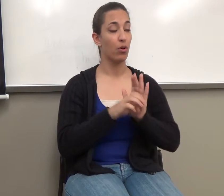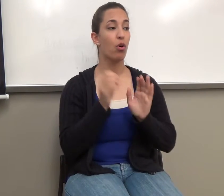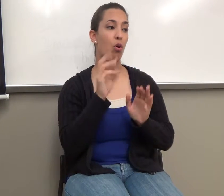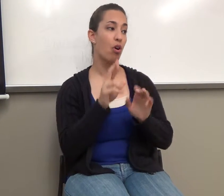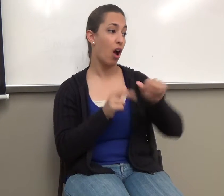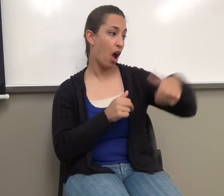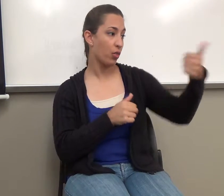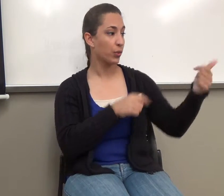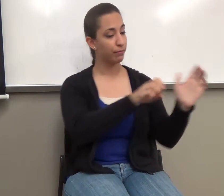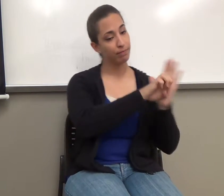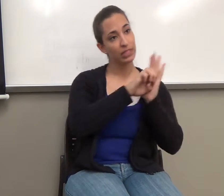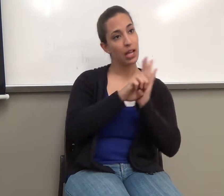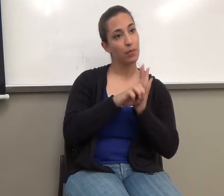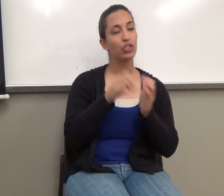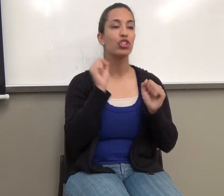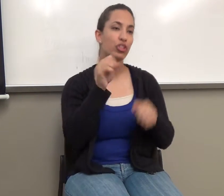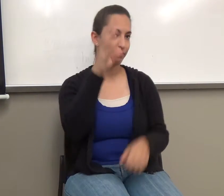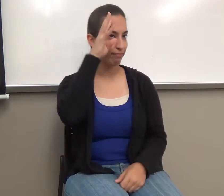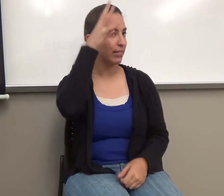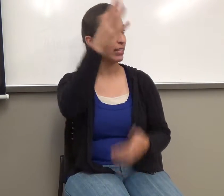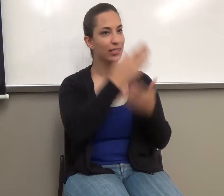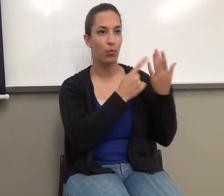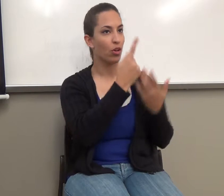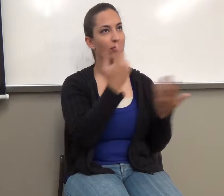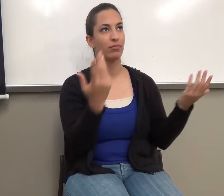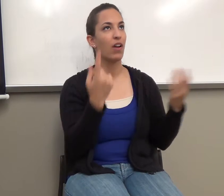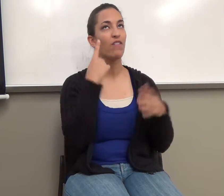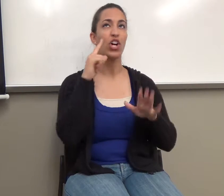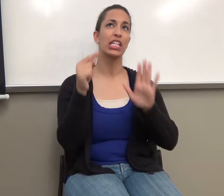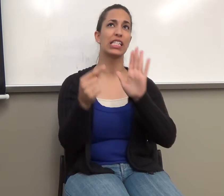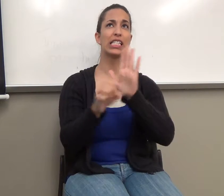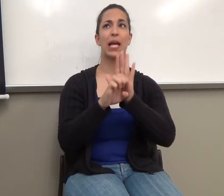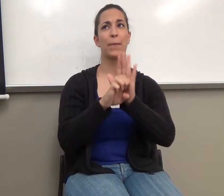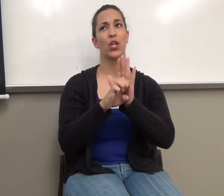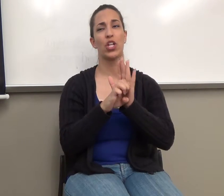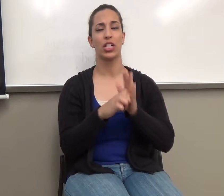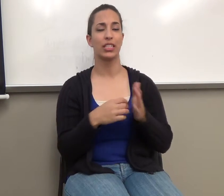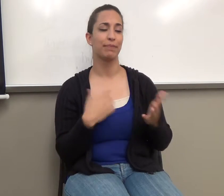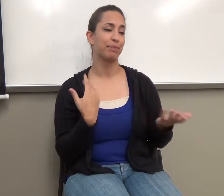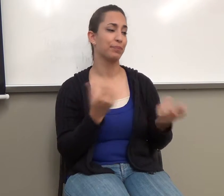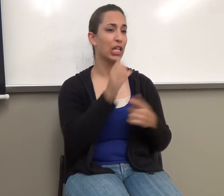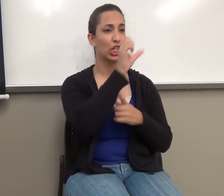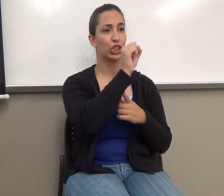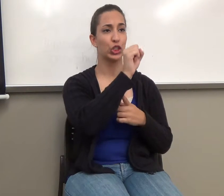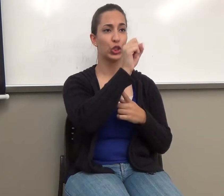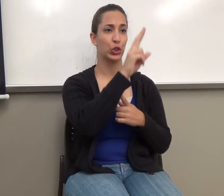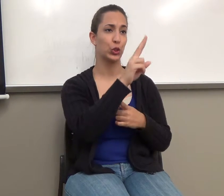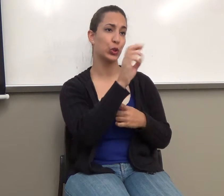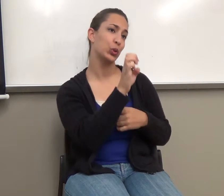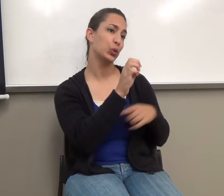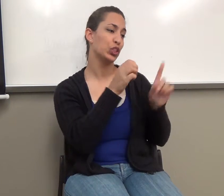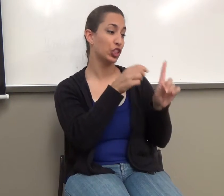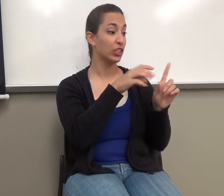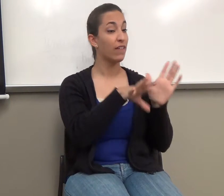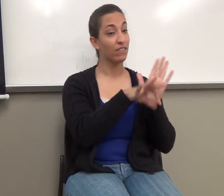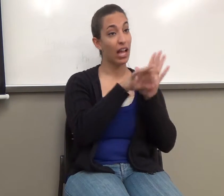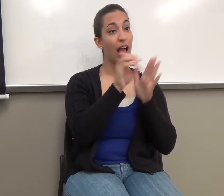a person up. You could say, for example, Sue found out through this